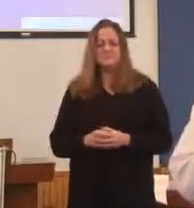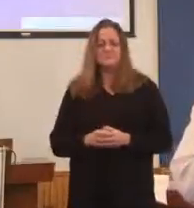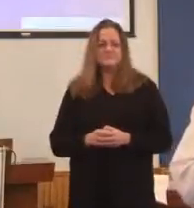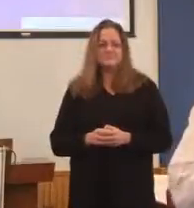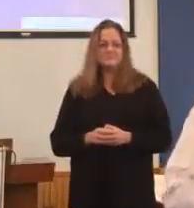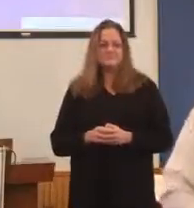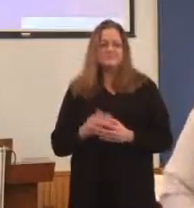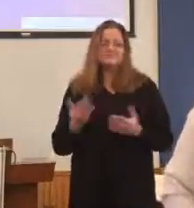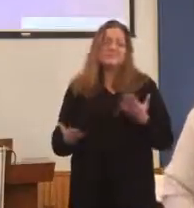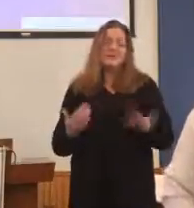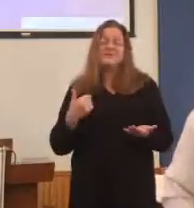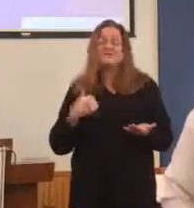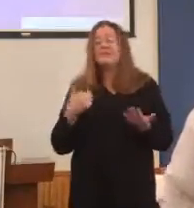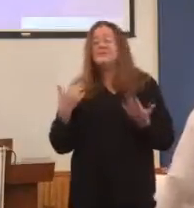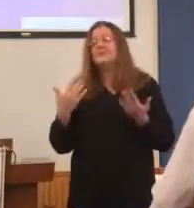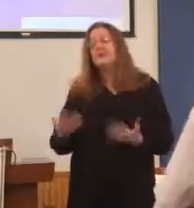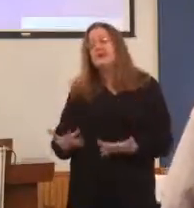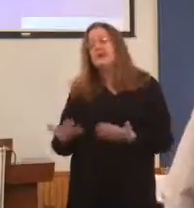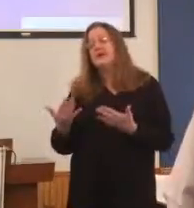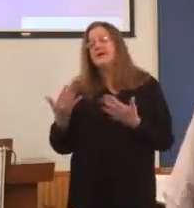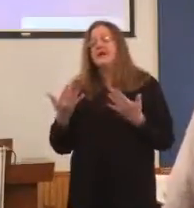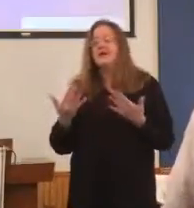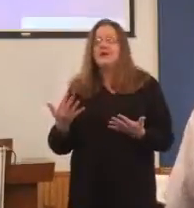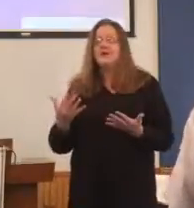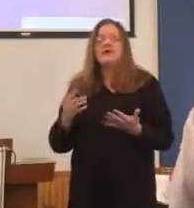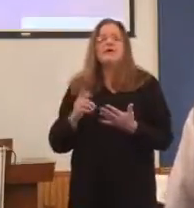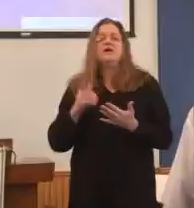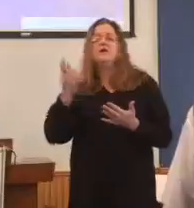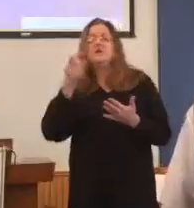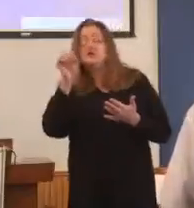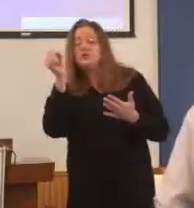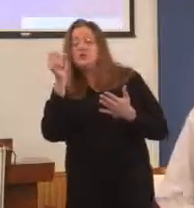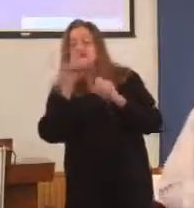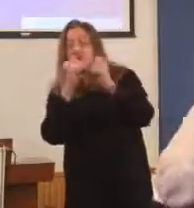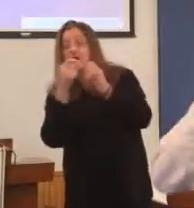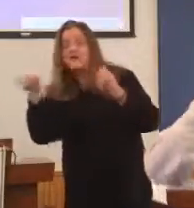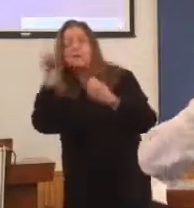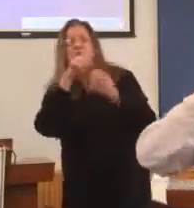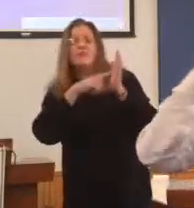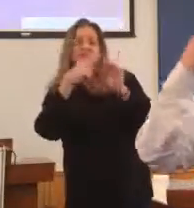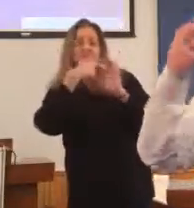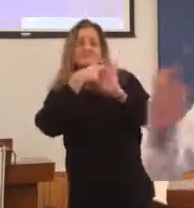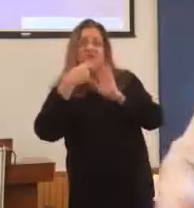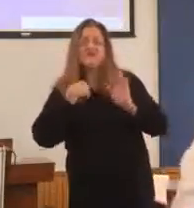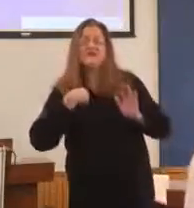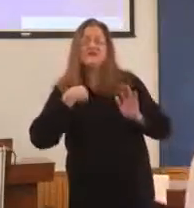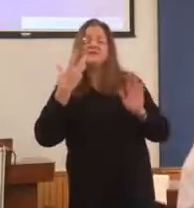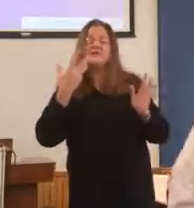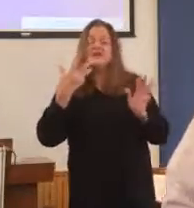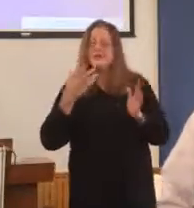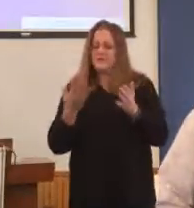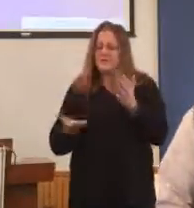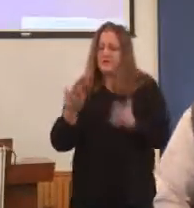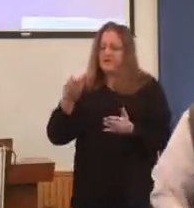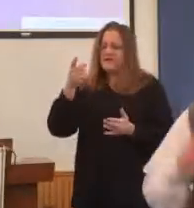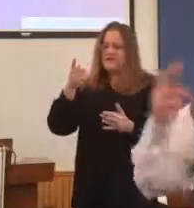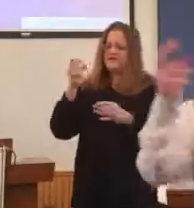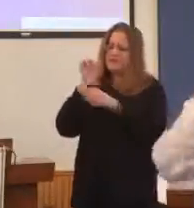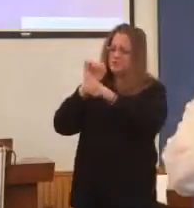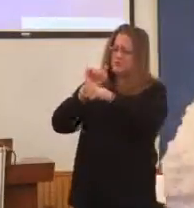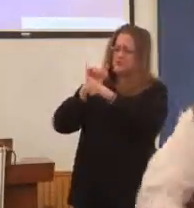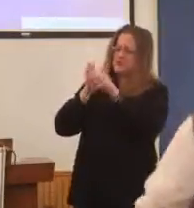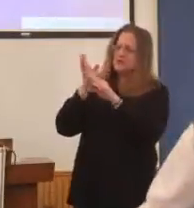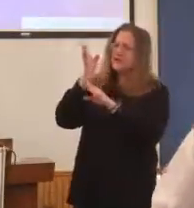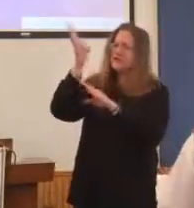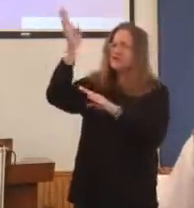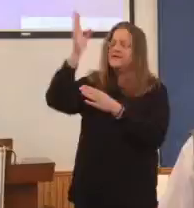We may wait until we've done what society demands. After we've made a career. And for some